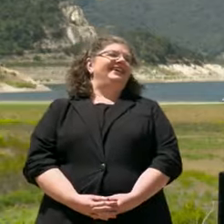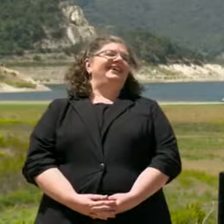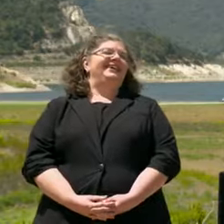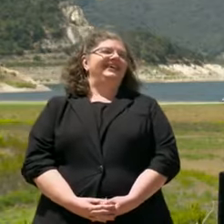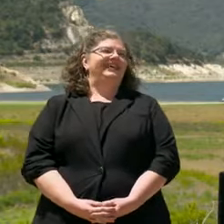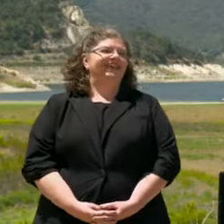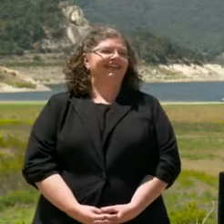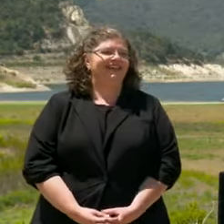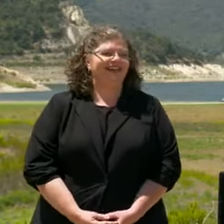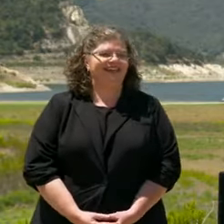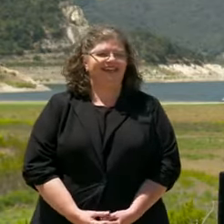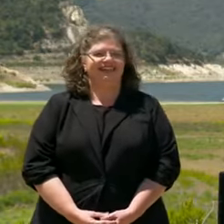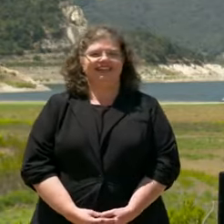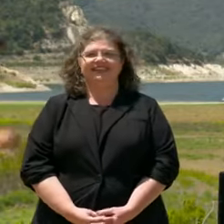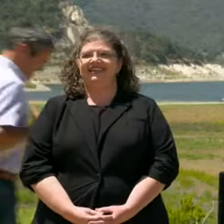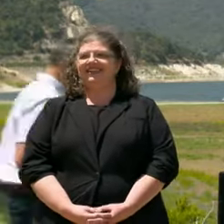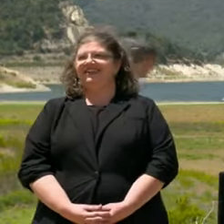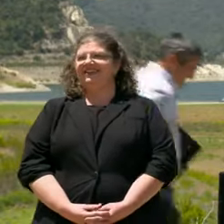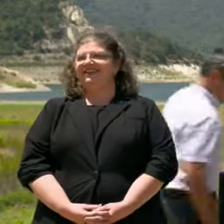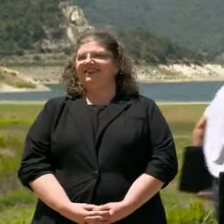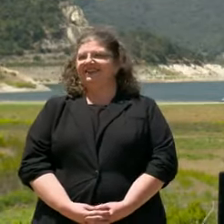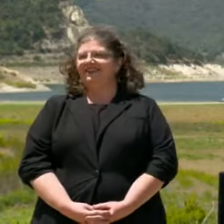Something. Goodness sakes.